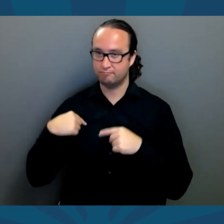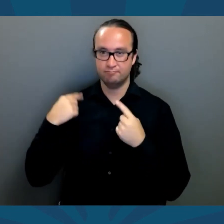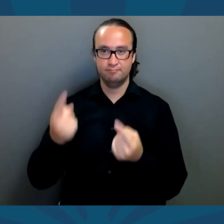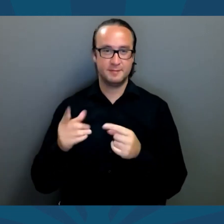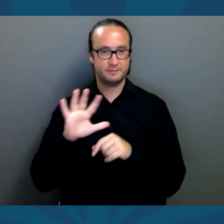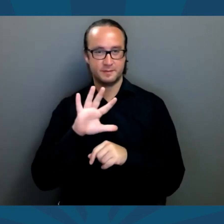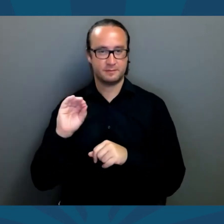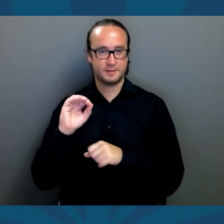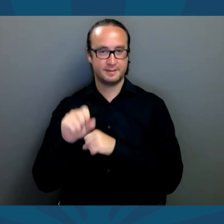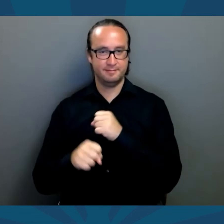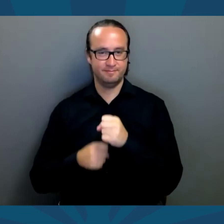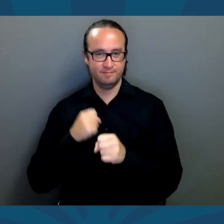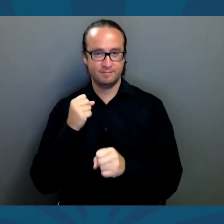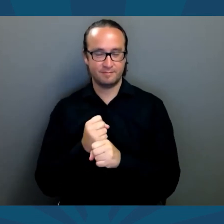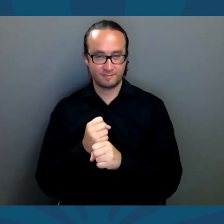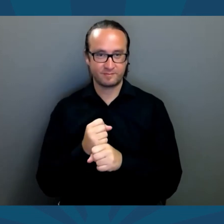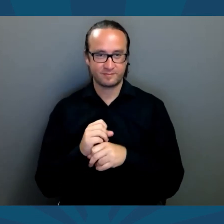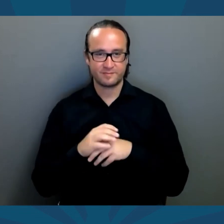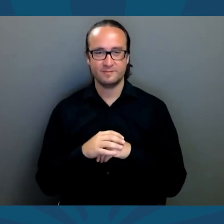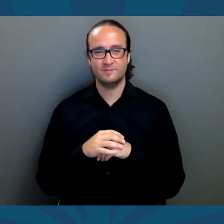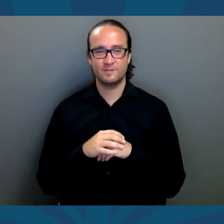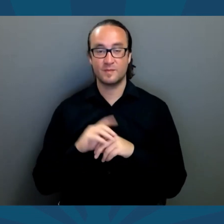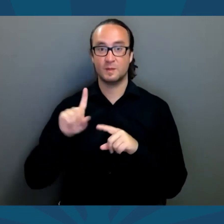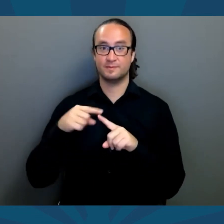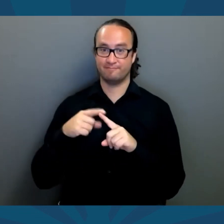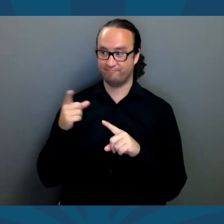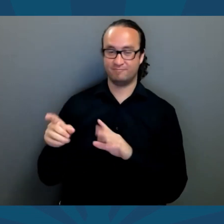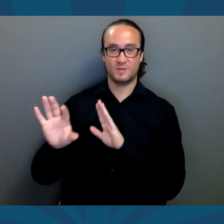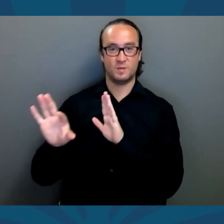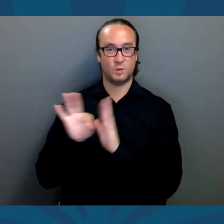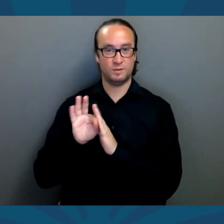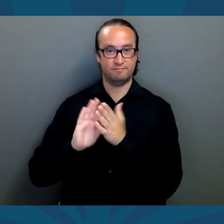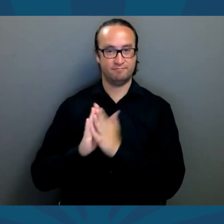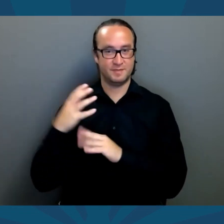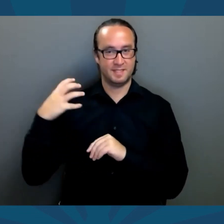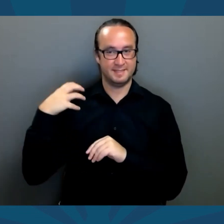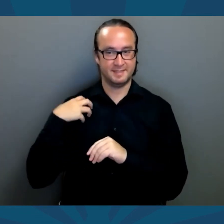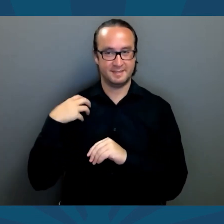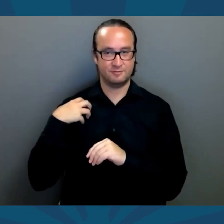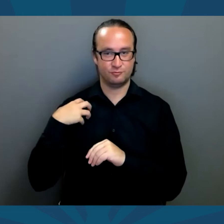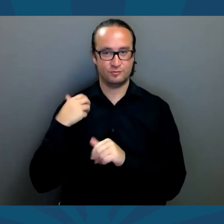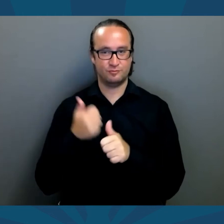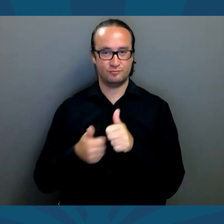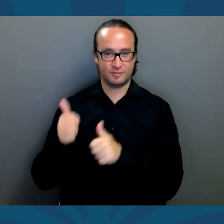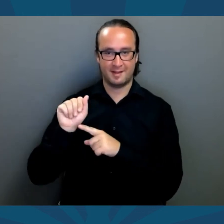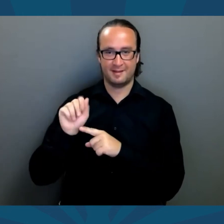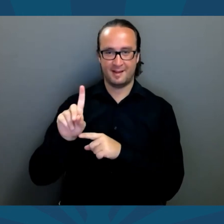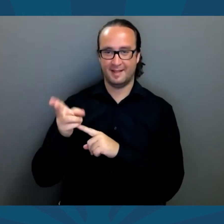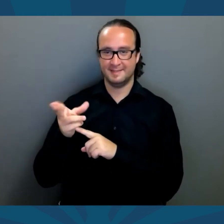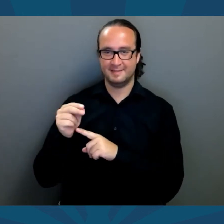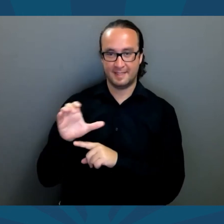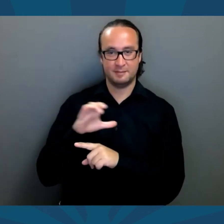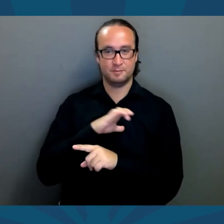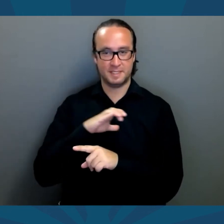chair a House ad hoc committee in more than 50 years. When she was appointed chair of the ad hoc